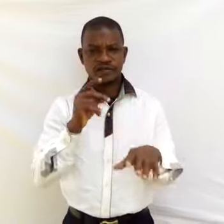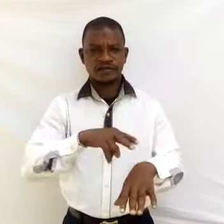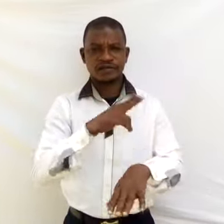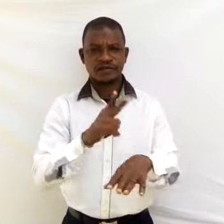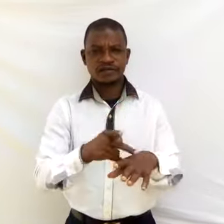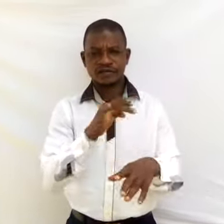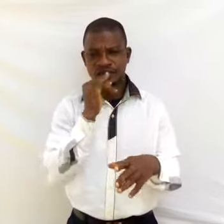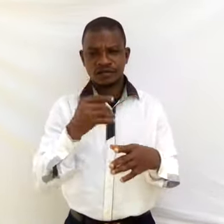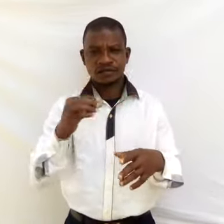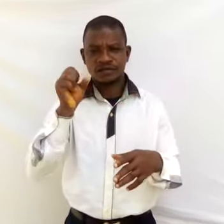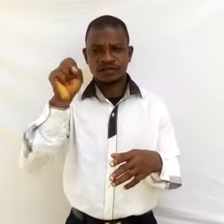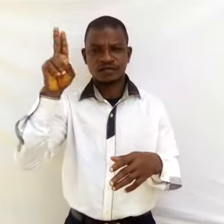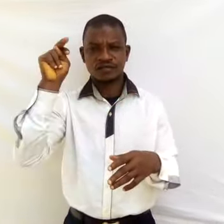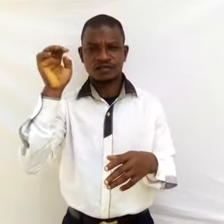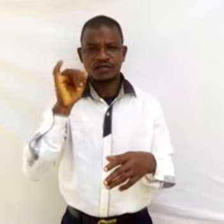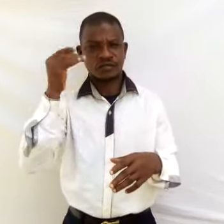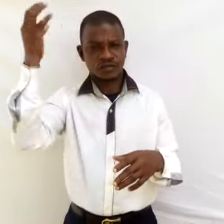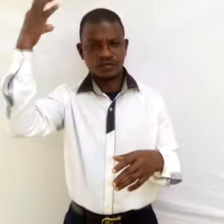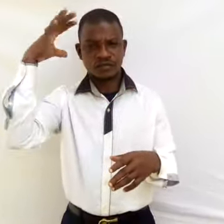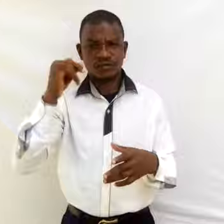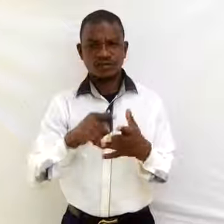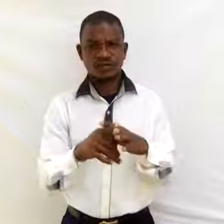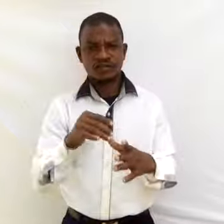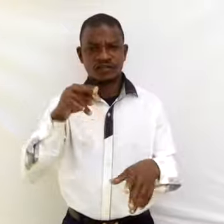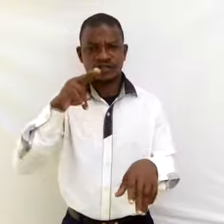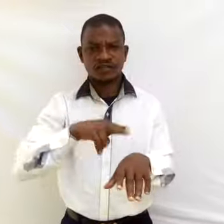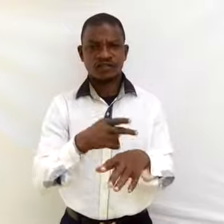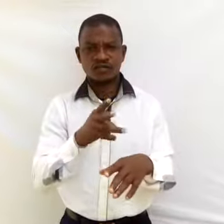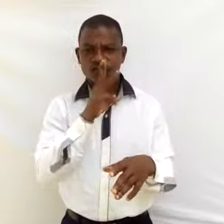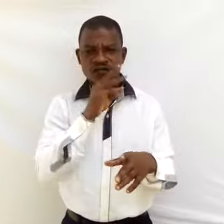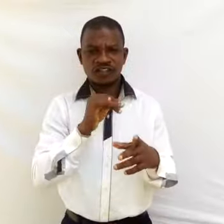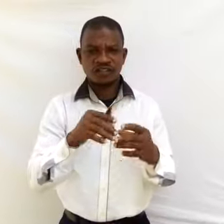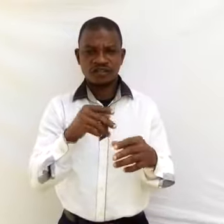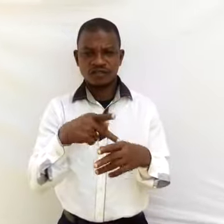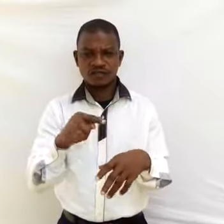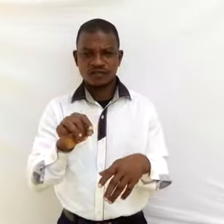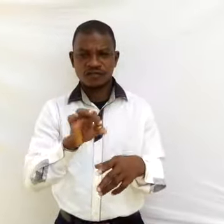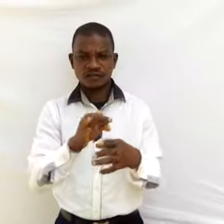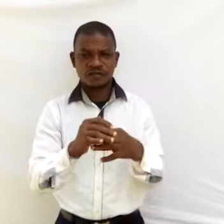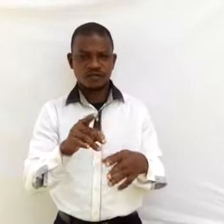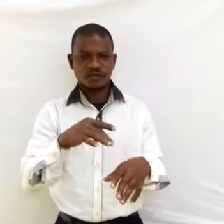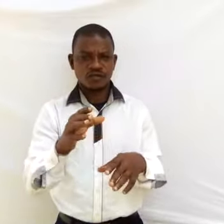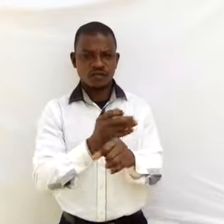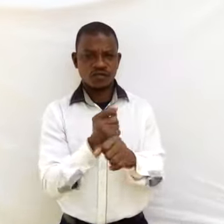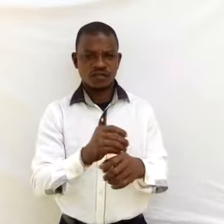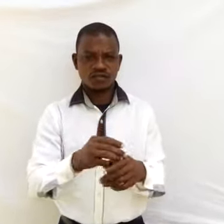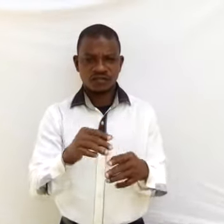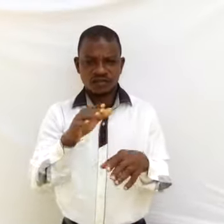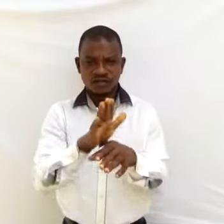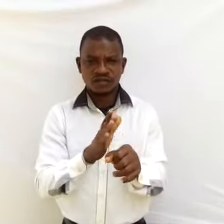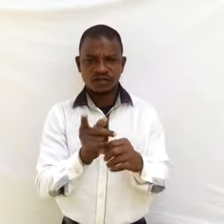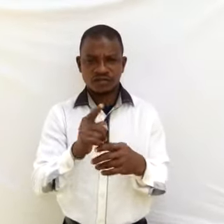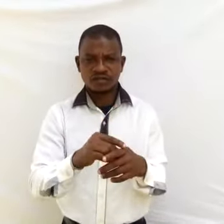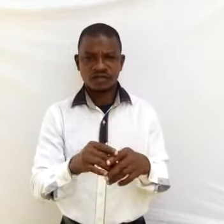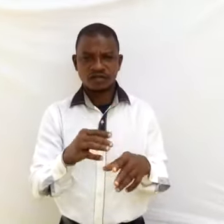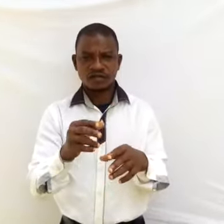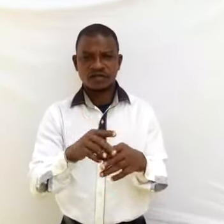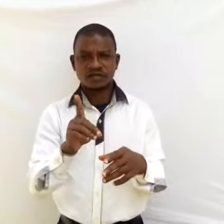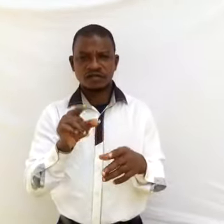sun. In nature, water vapor cools, condenses, and precipitates back as rain on land